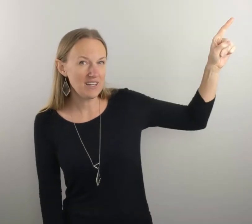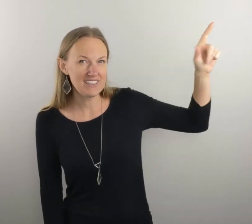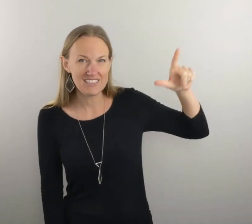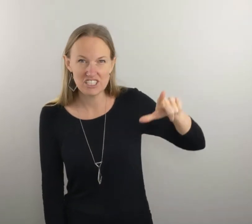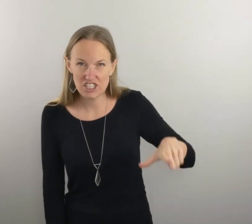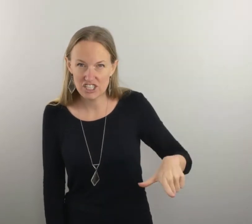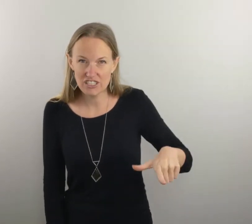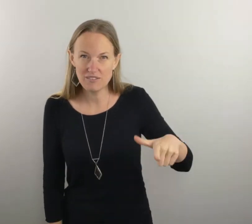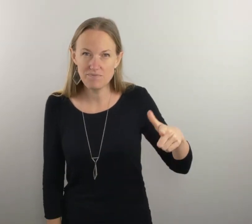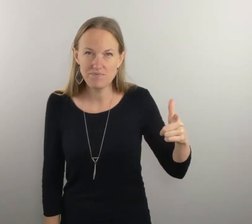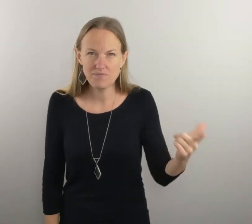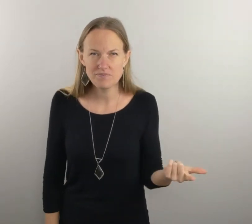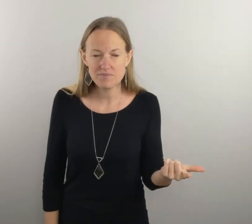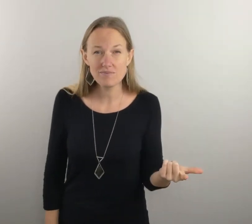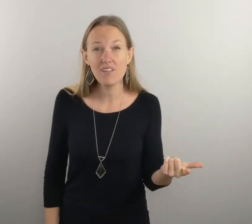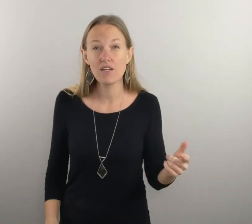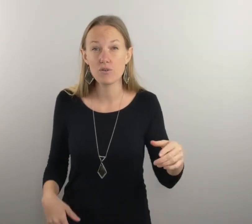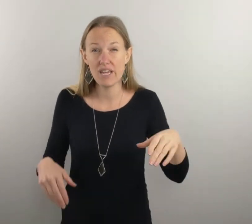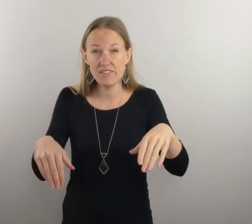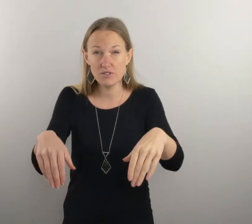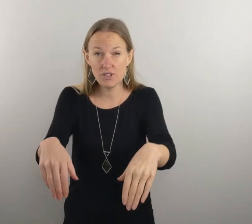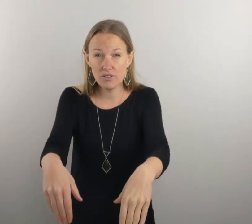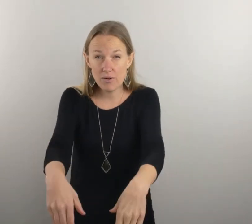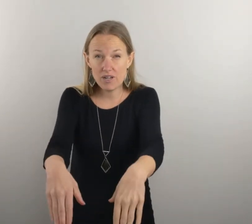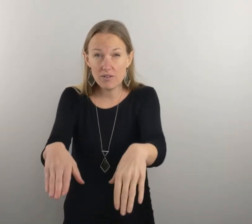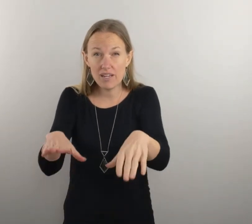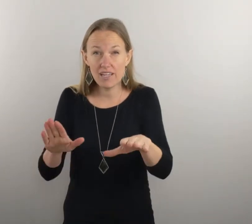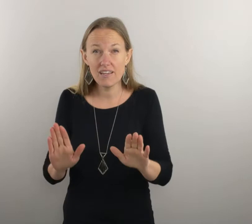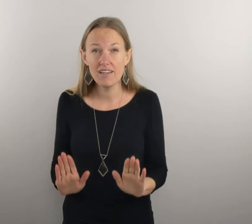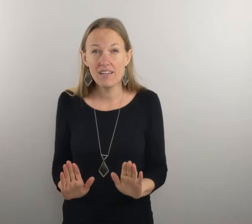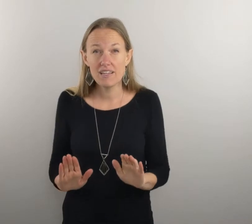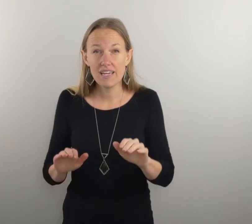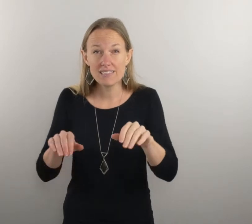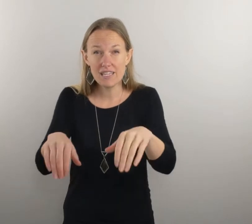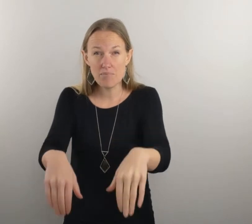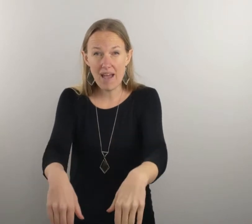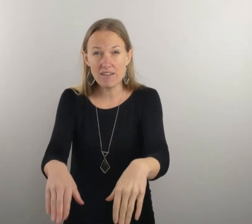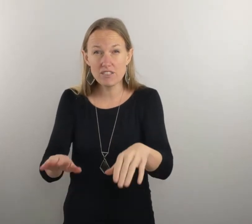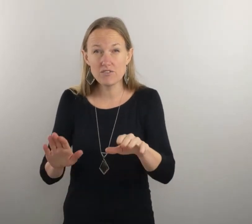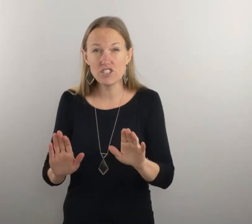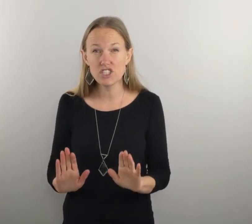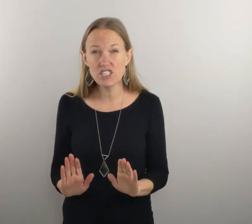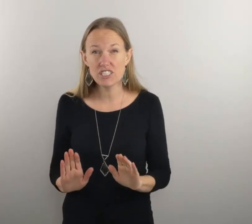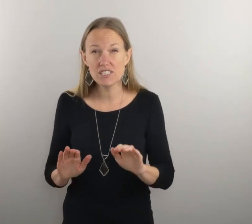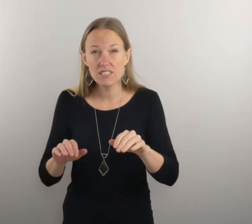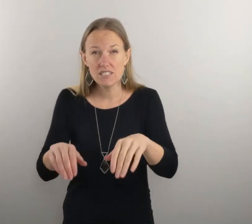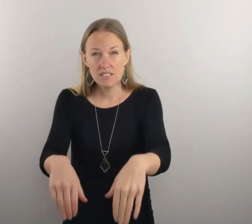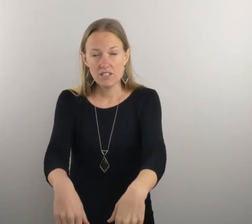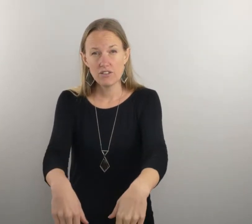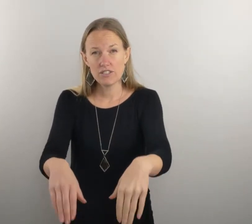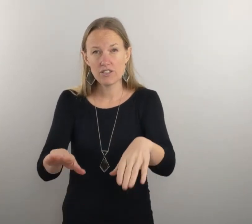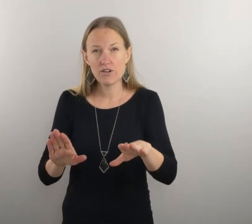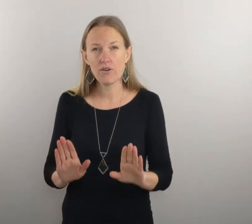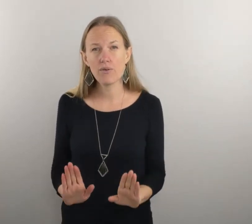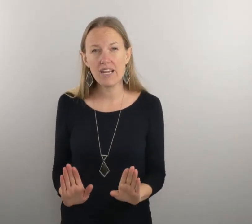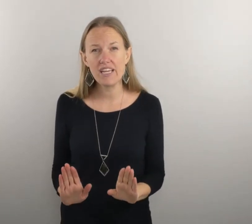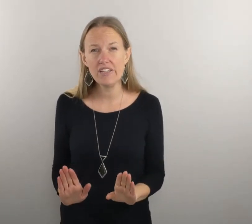then turn. Graves, we know that one already. Okay, it's like a mound of dirt. You turn